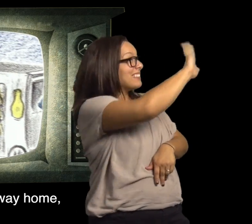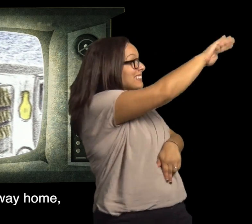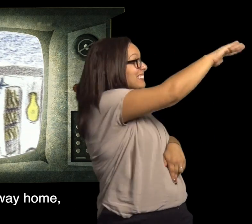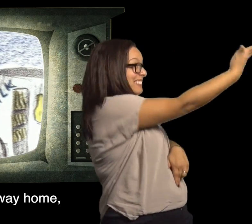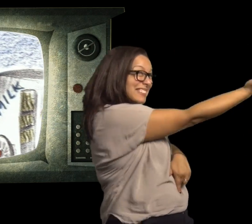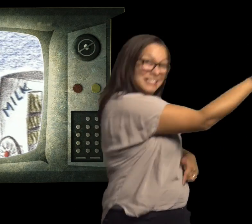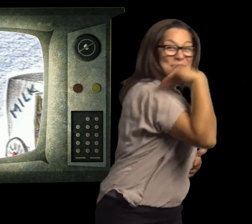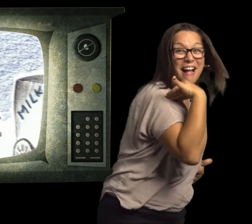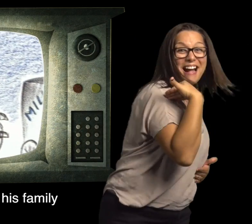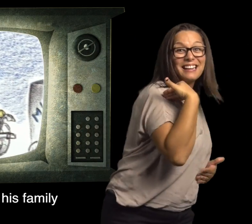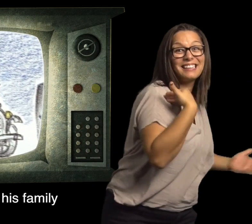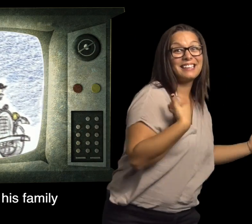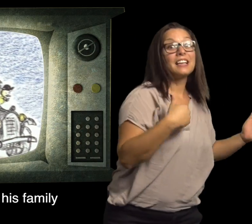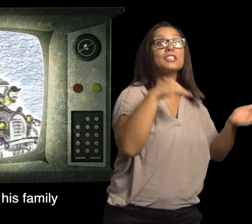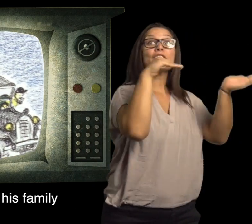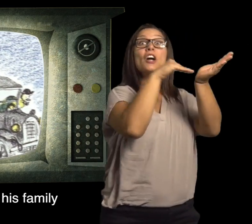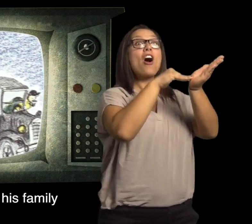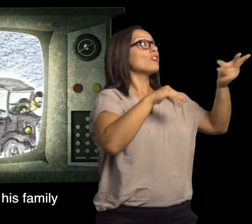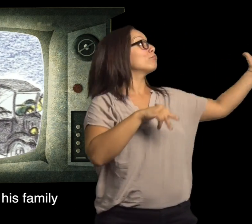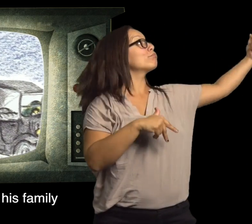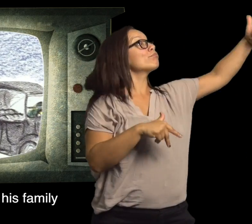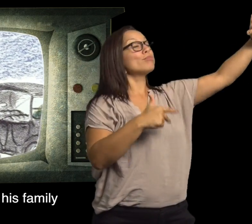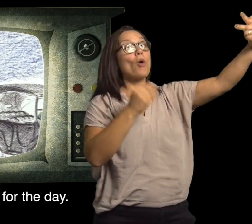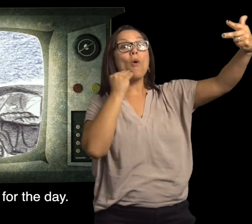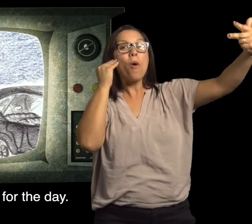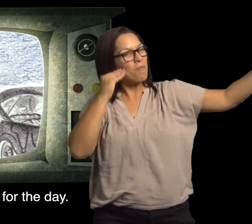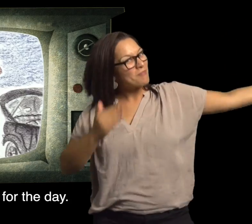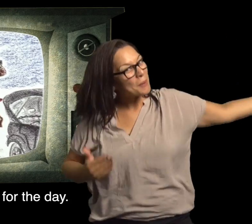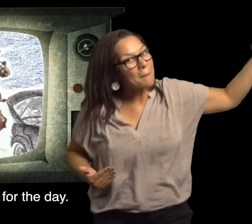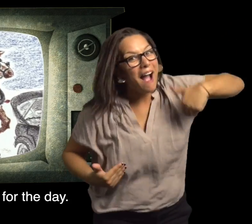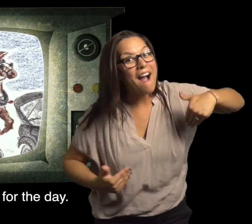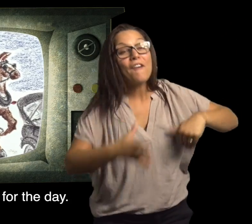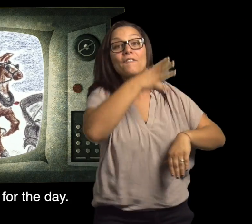home, and the farmer and his family coming into town for the day.